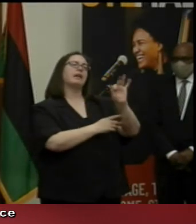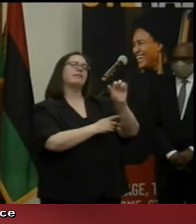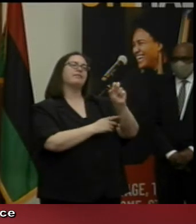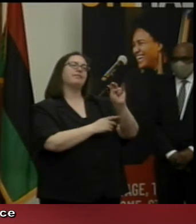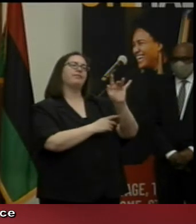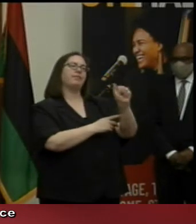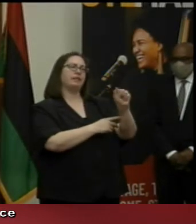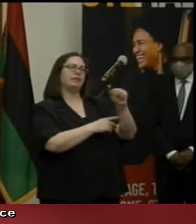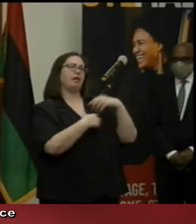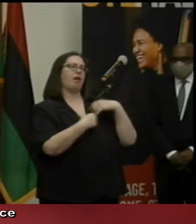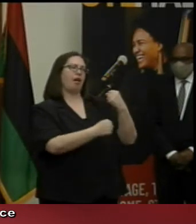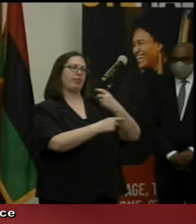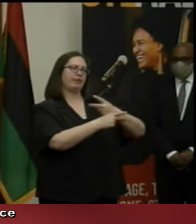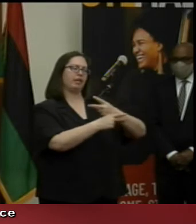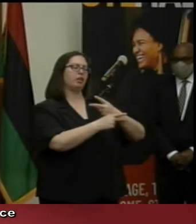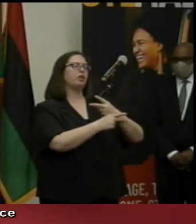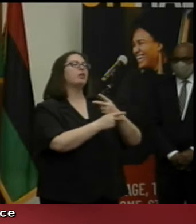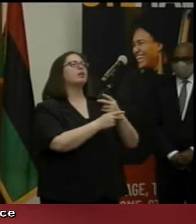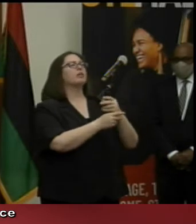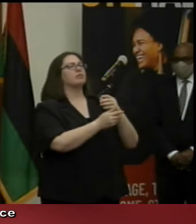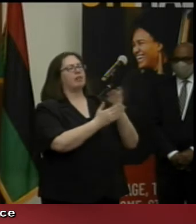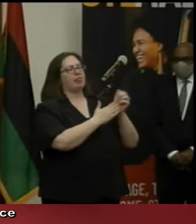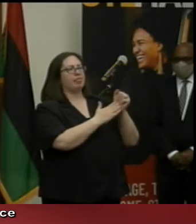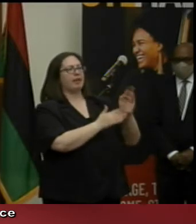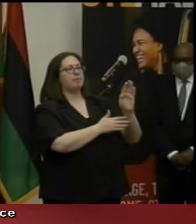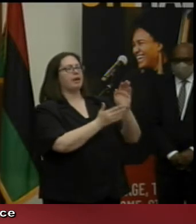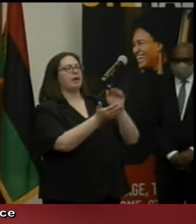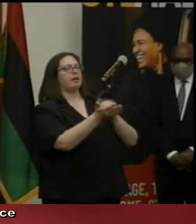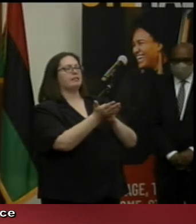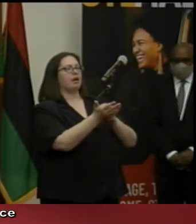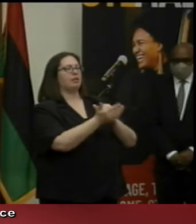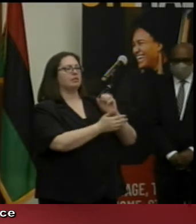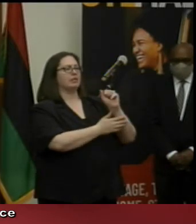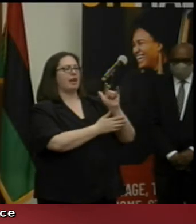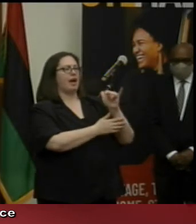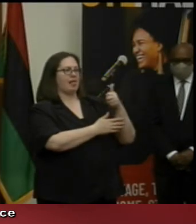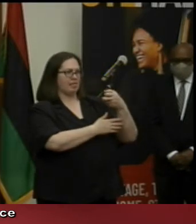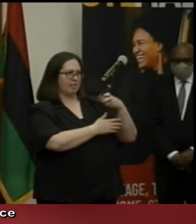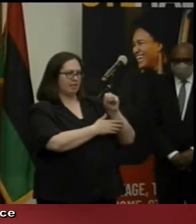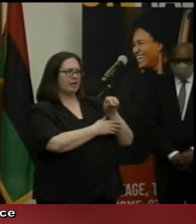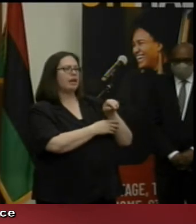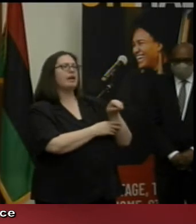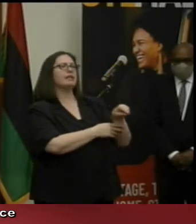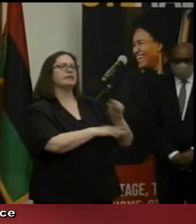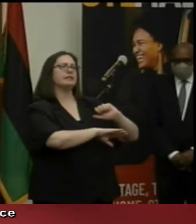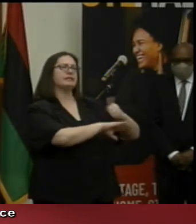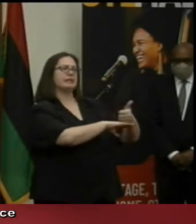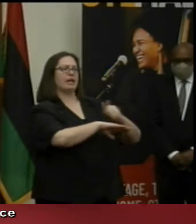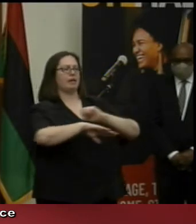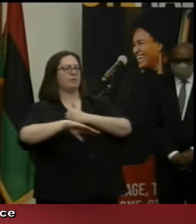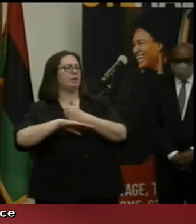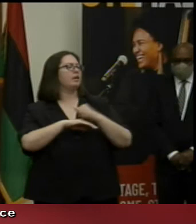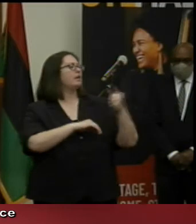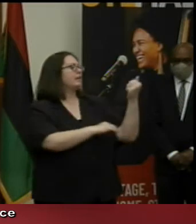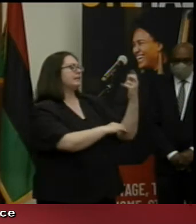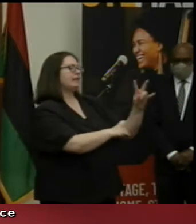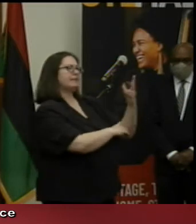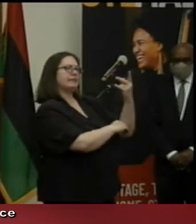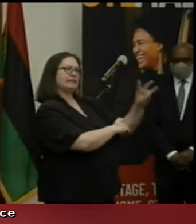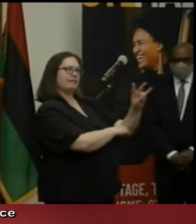Alan Freeman and his team, have stood up 2 sites in the city of St. Louis, one at 1717